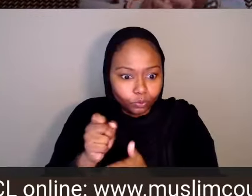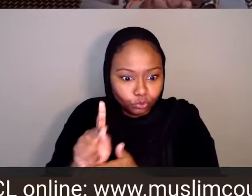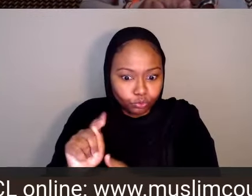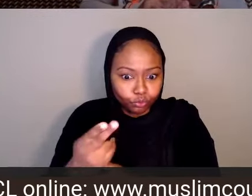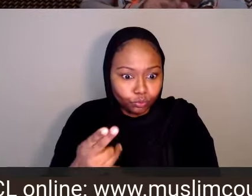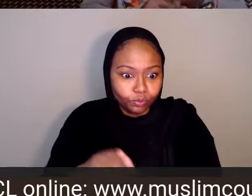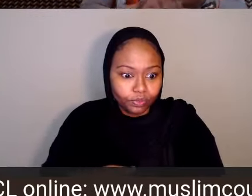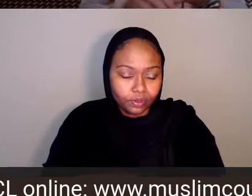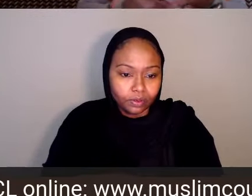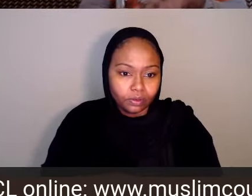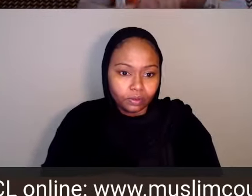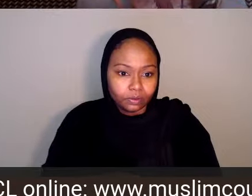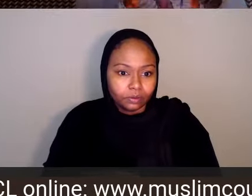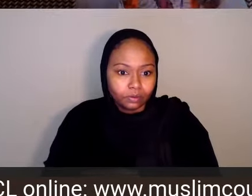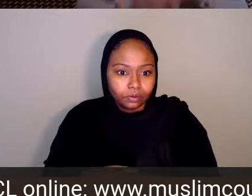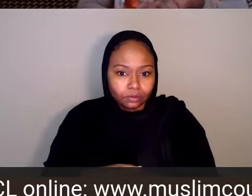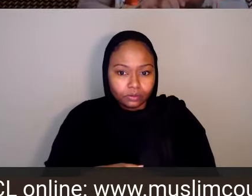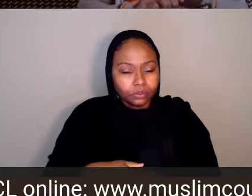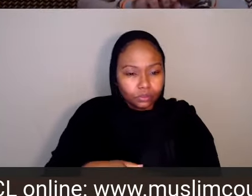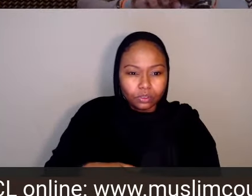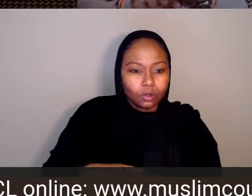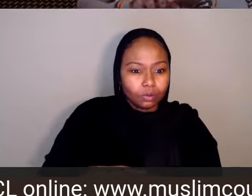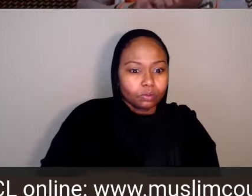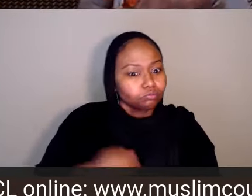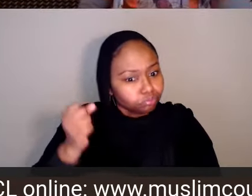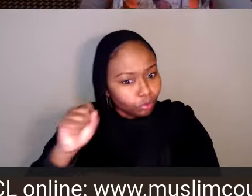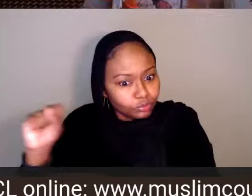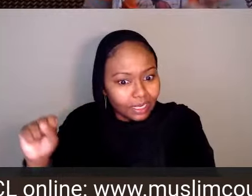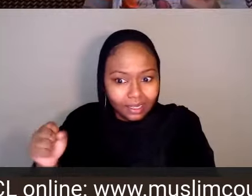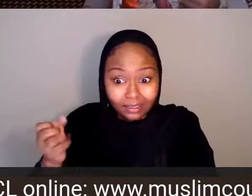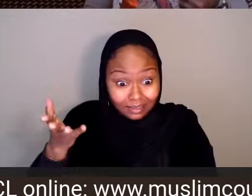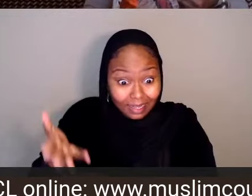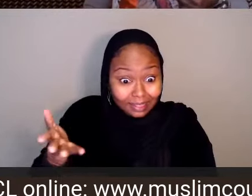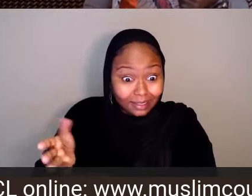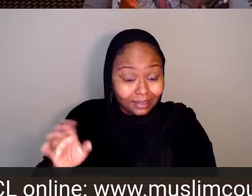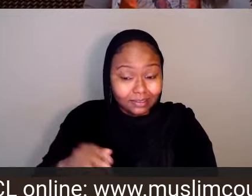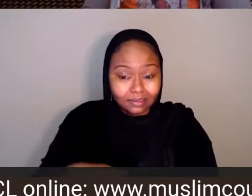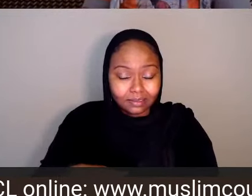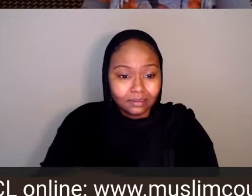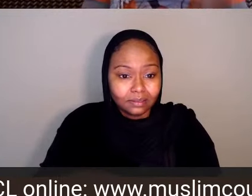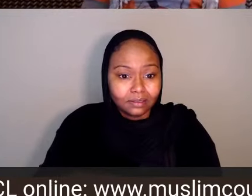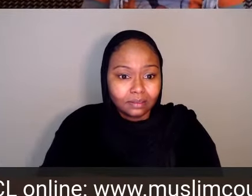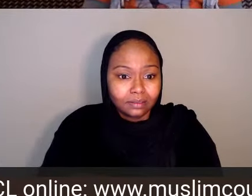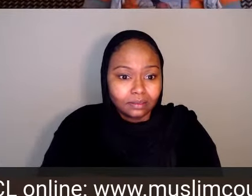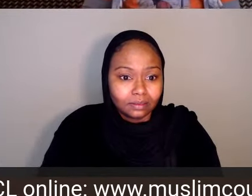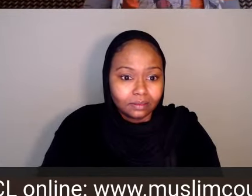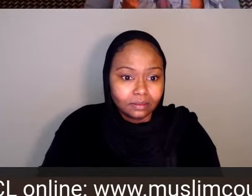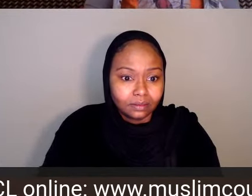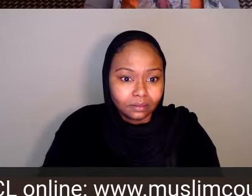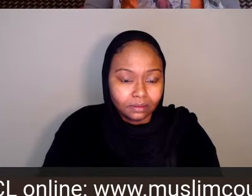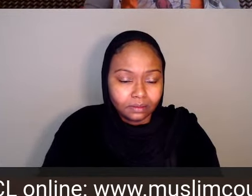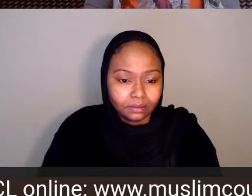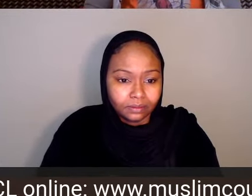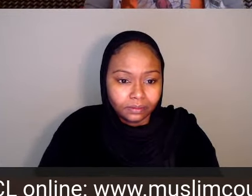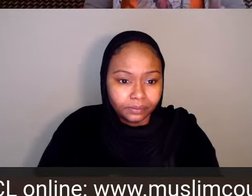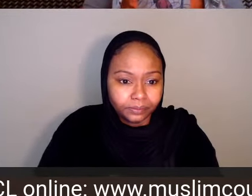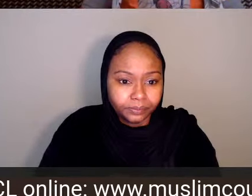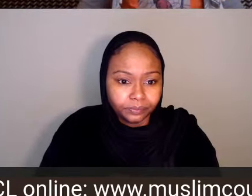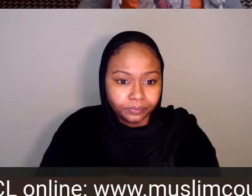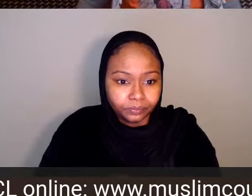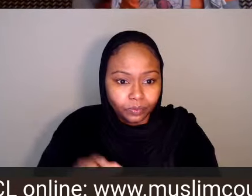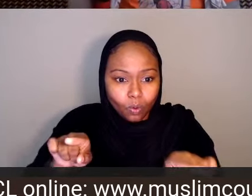You know, this kind of demonstration, protest, awareness, question everything.